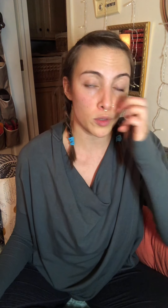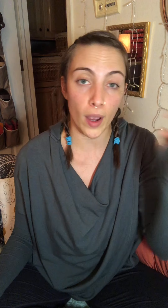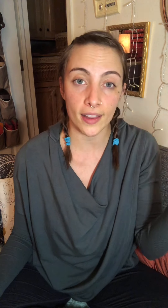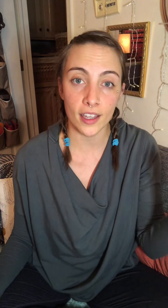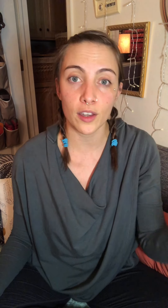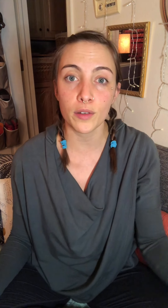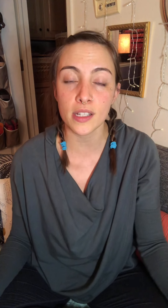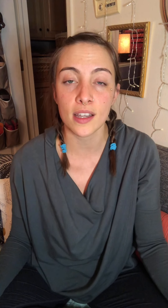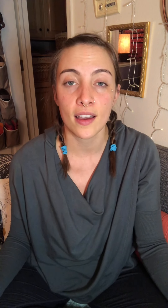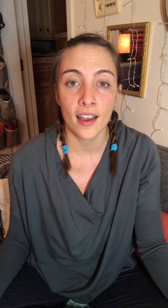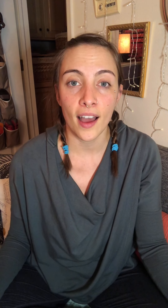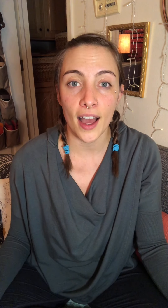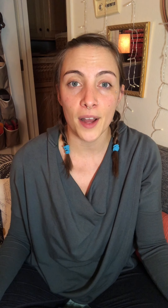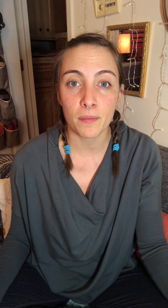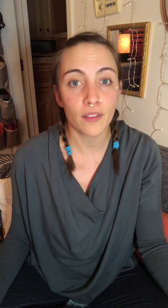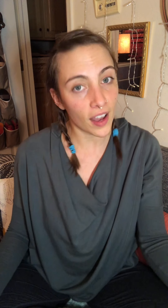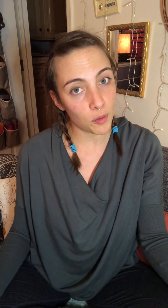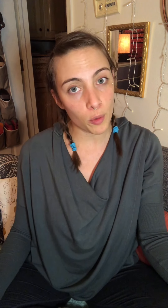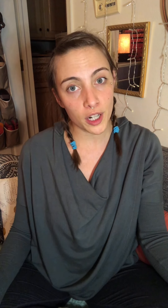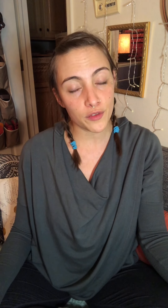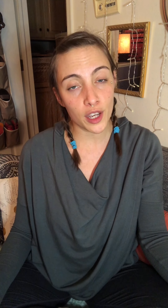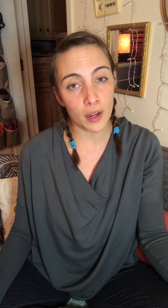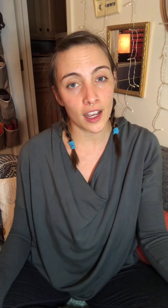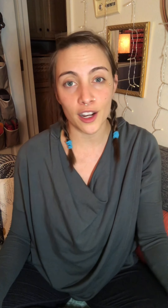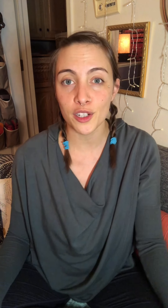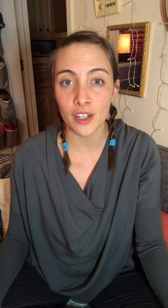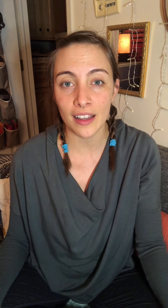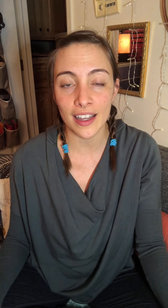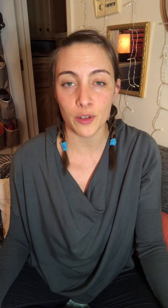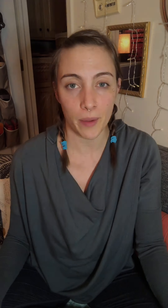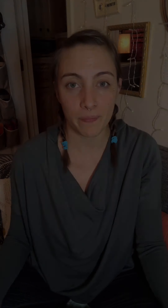widely used, but find what works for you, and I encourage you to look into it.